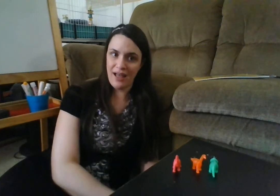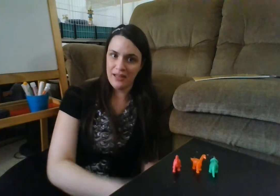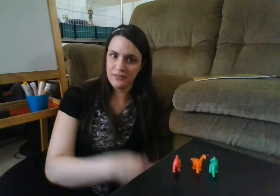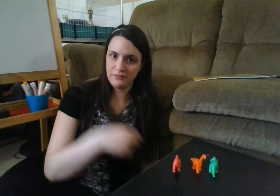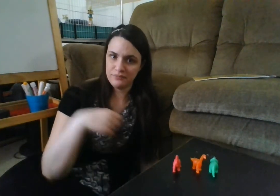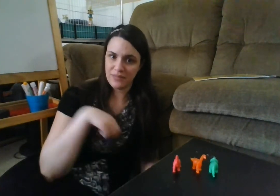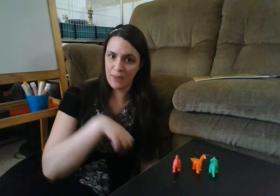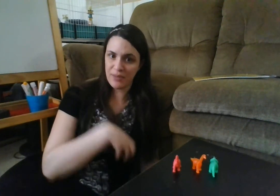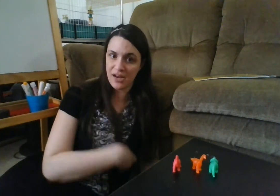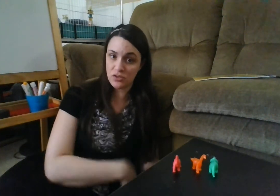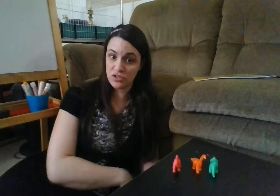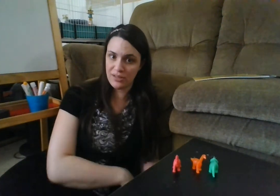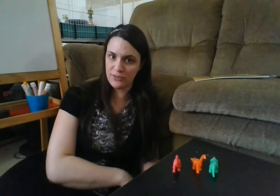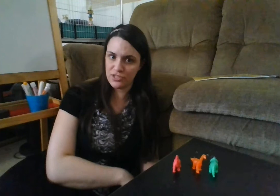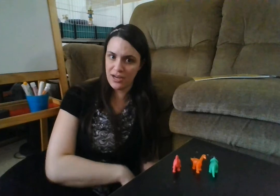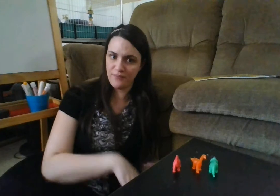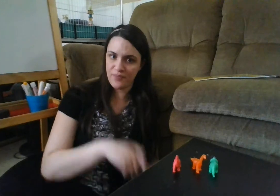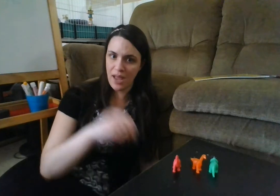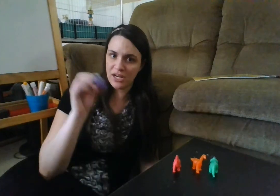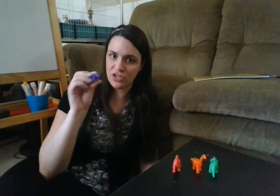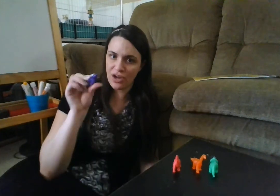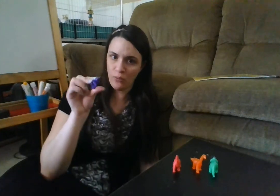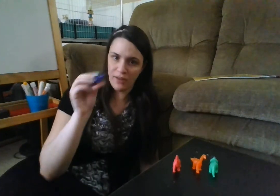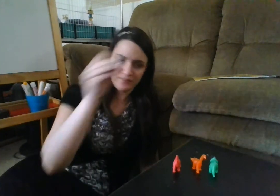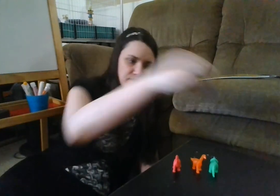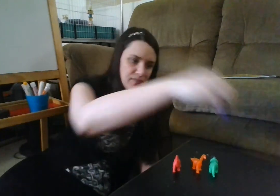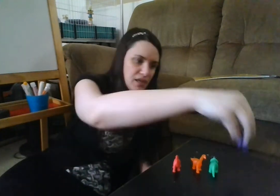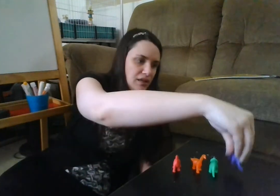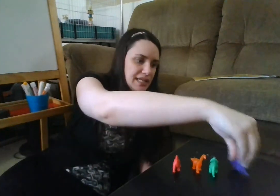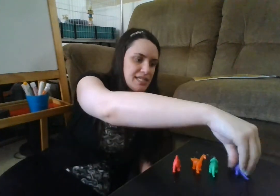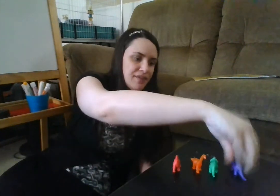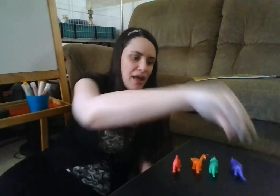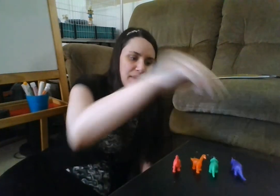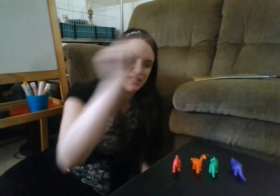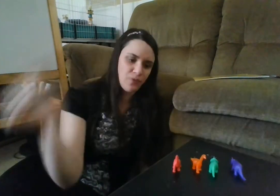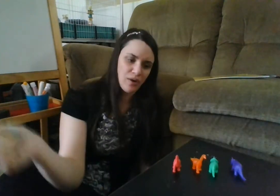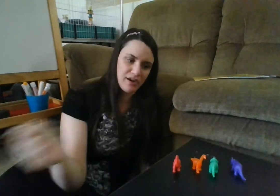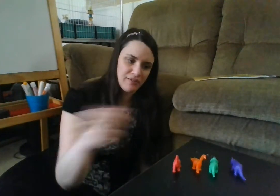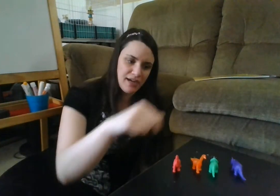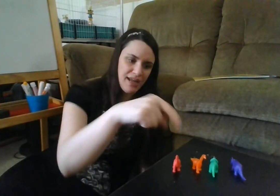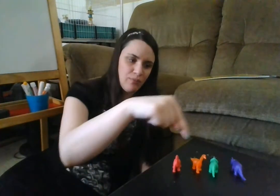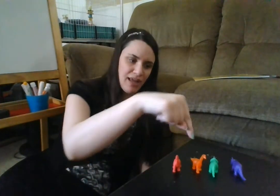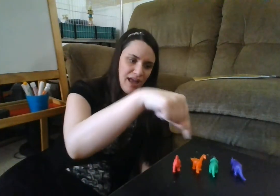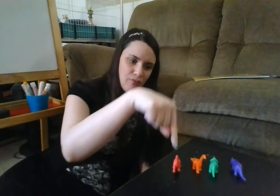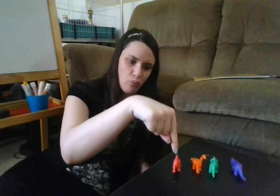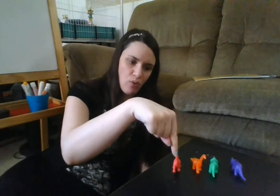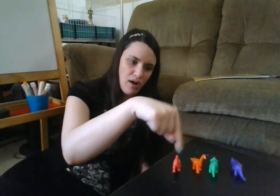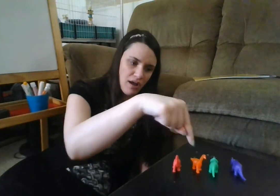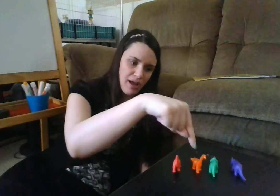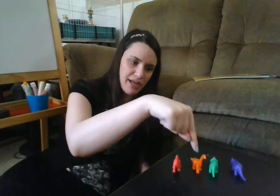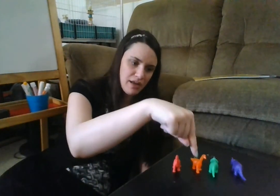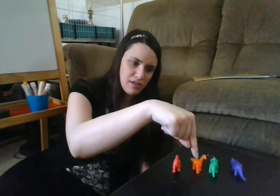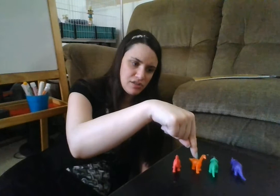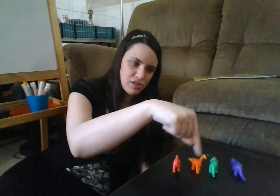add, how many dinosaurs do you think we should add? I'm going to try 1. Let's see if that makes 4. Ready? We have 1,